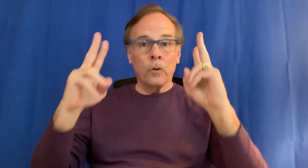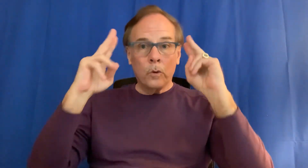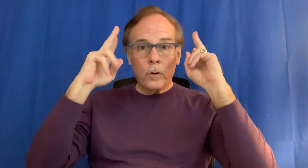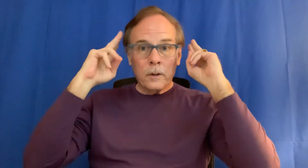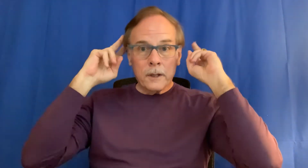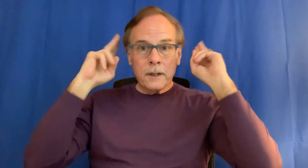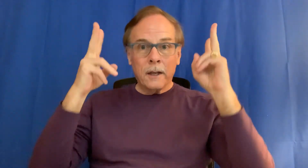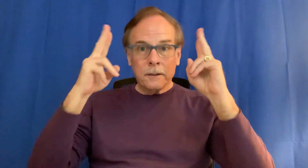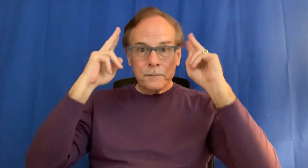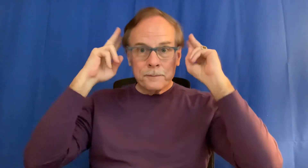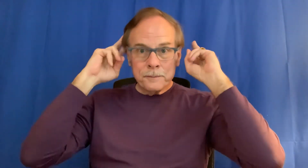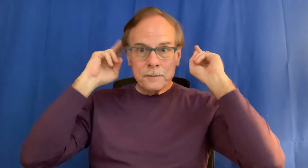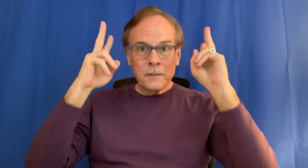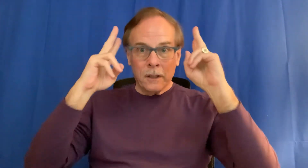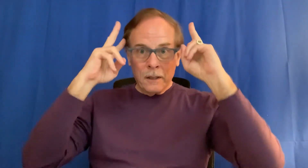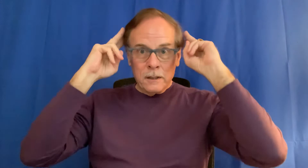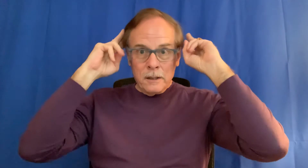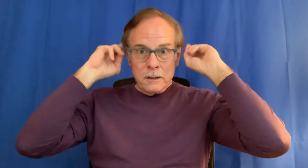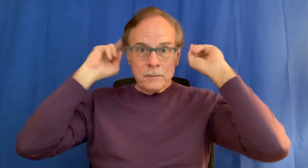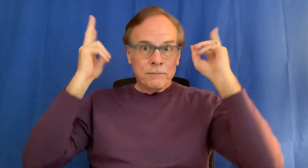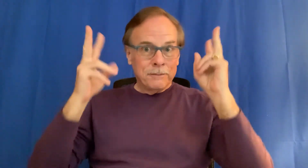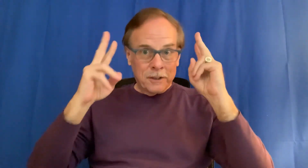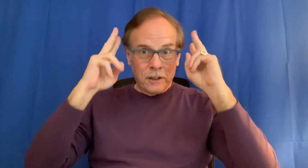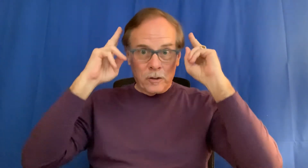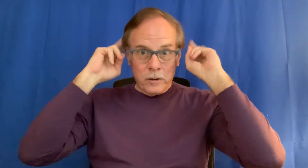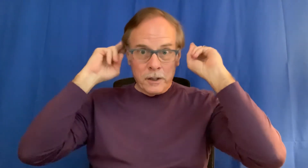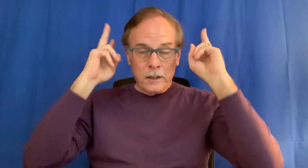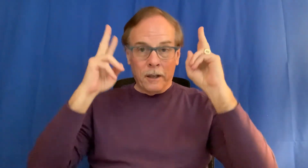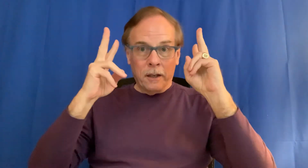Or like that. It's literally